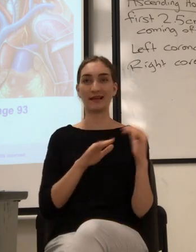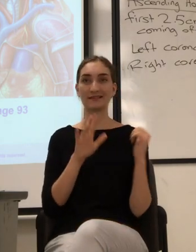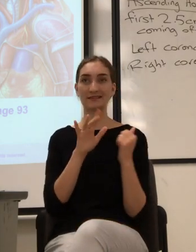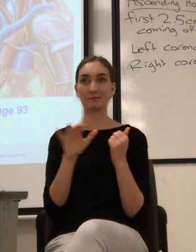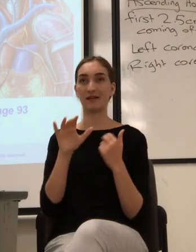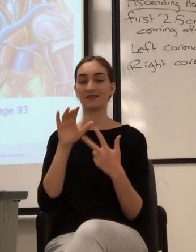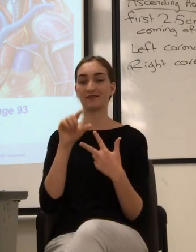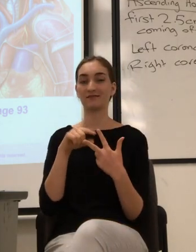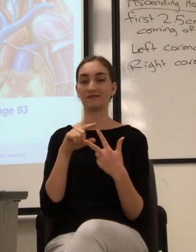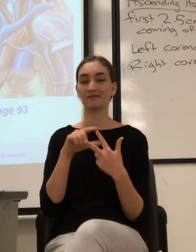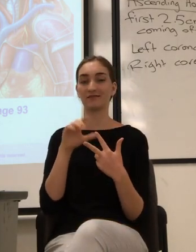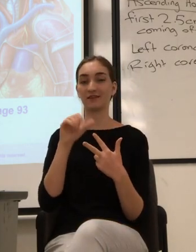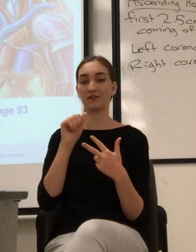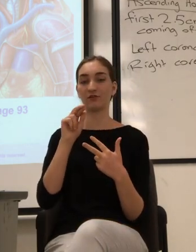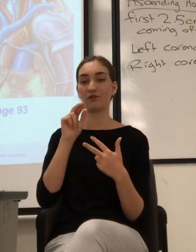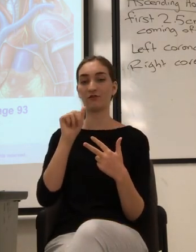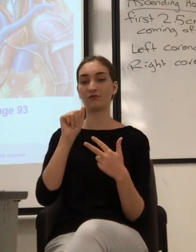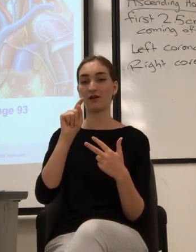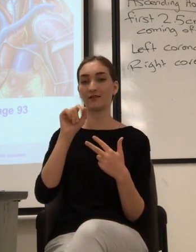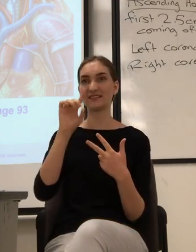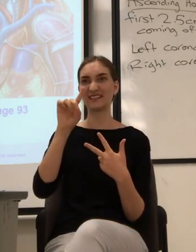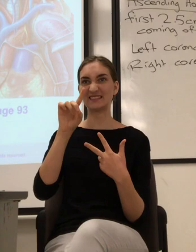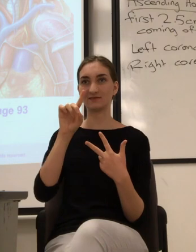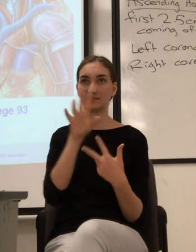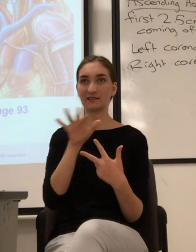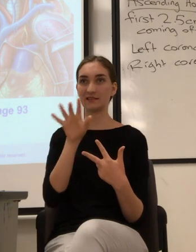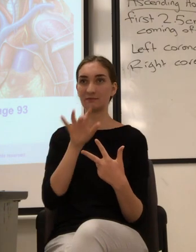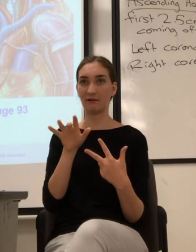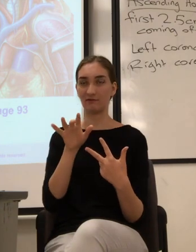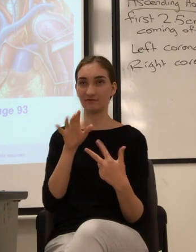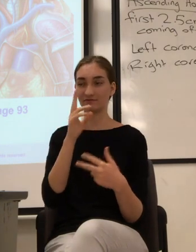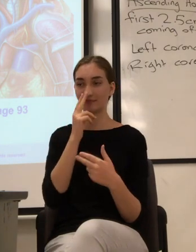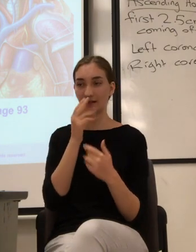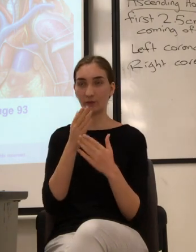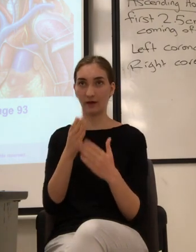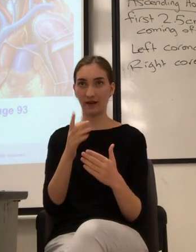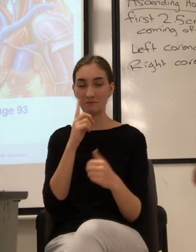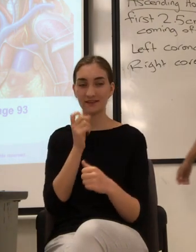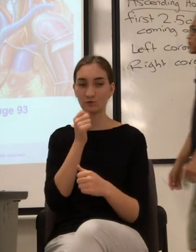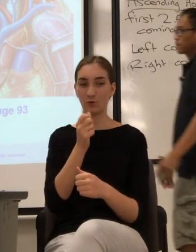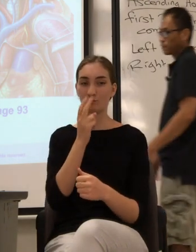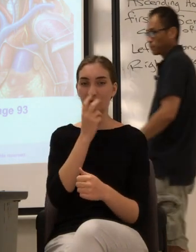And that's it, those three, know those, that's pretty basic stuff.